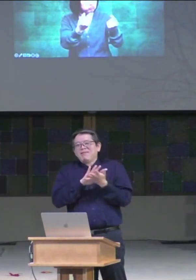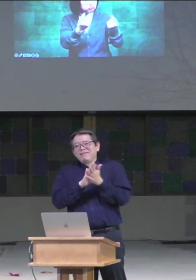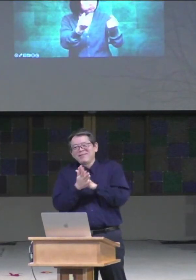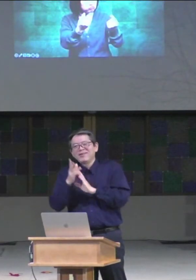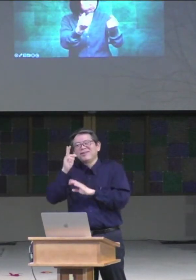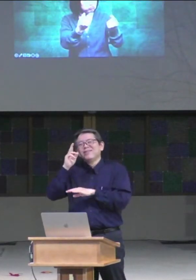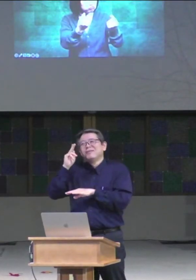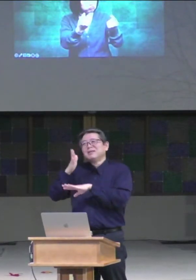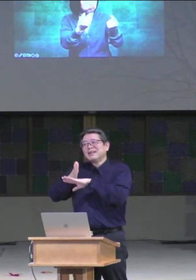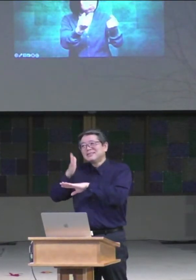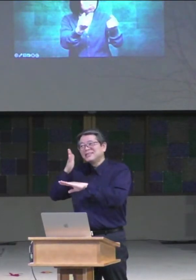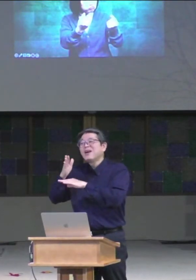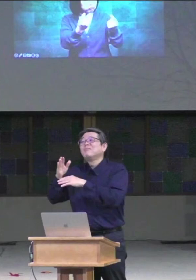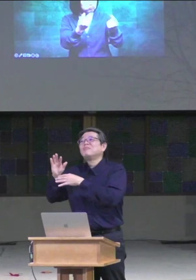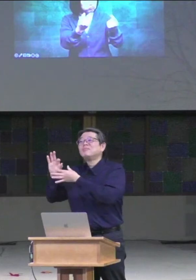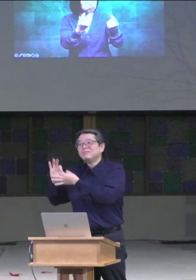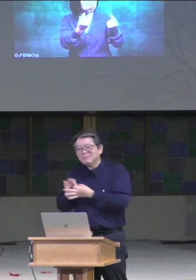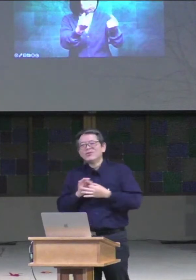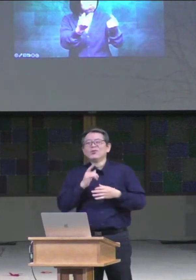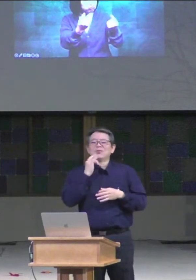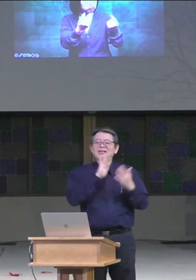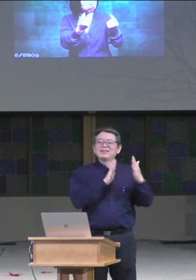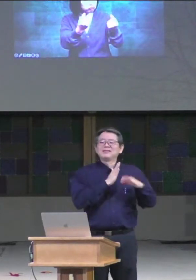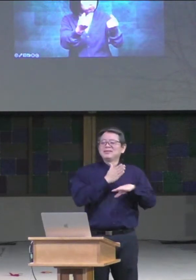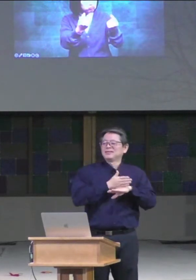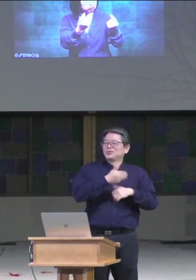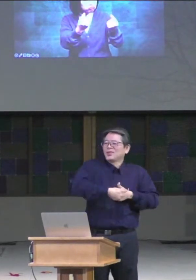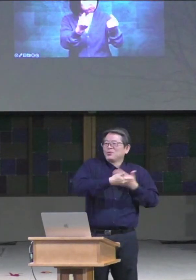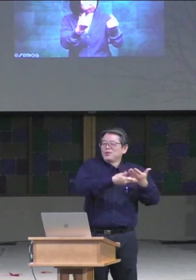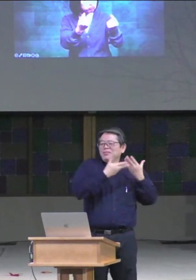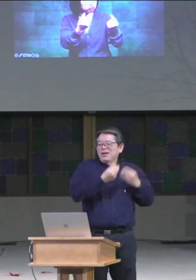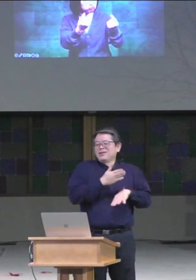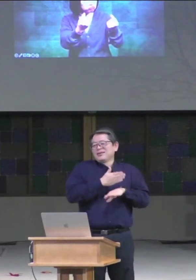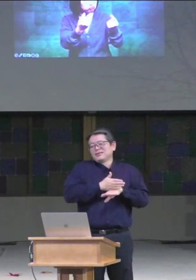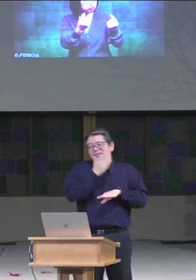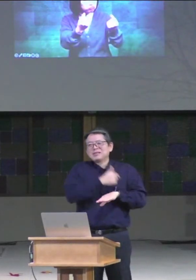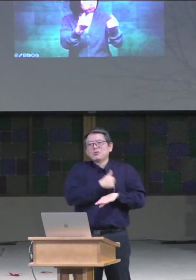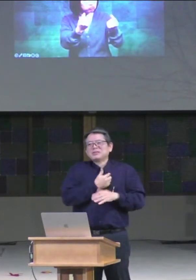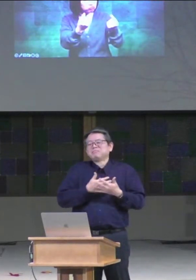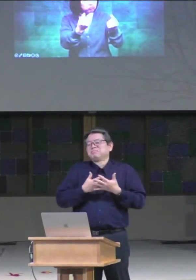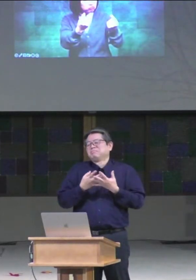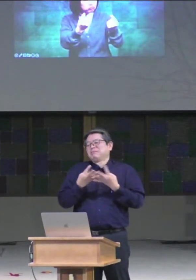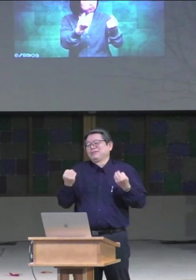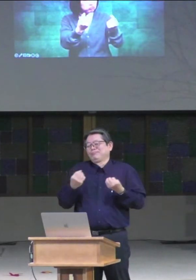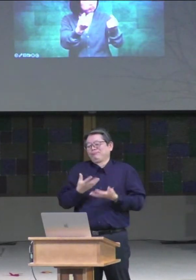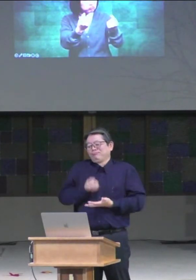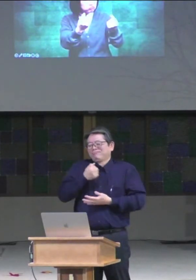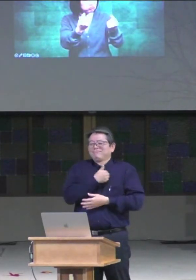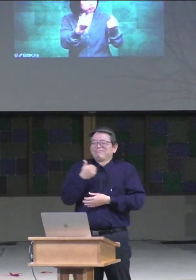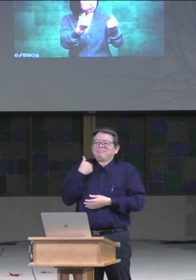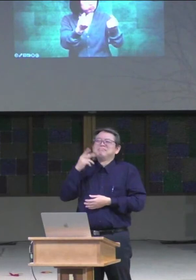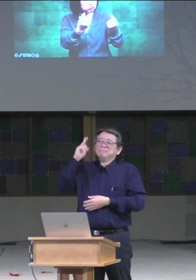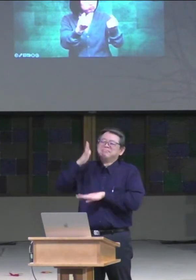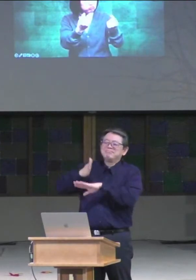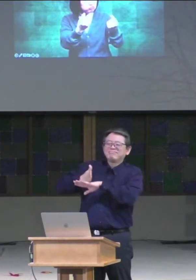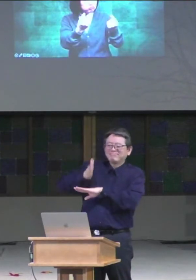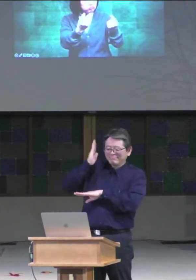has changed toward my parents. It's not a critical heart anymore. It's thank you for raising me, thank you for feeding me, thank